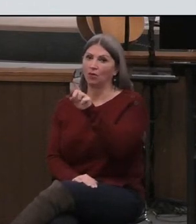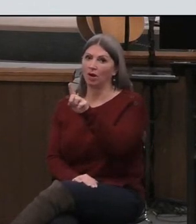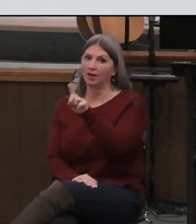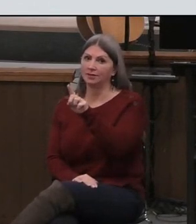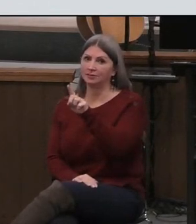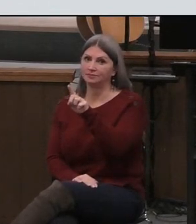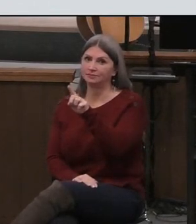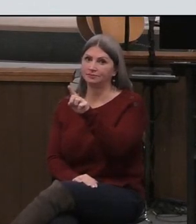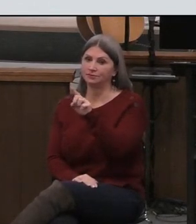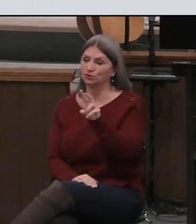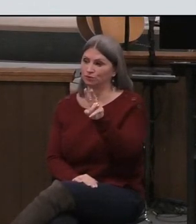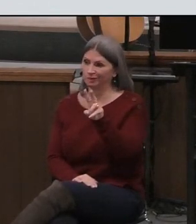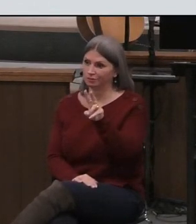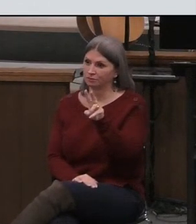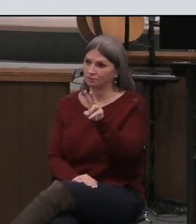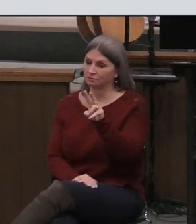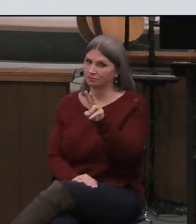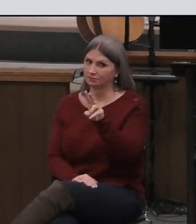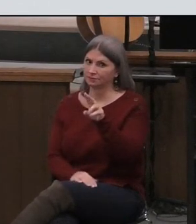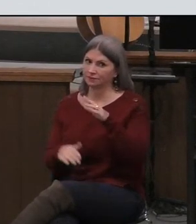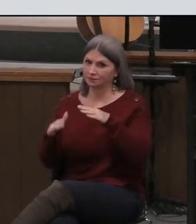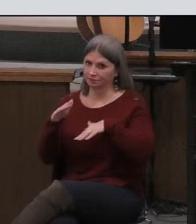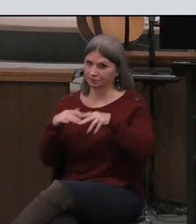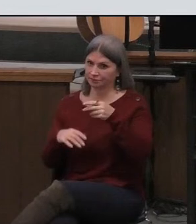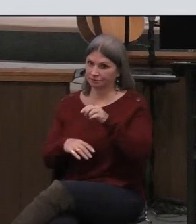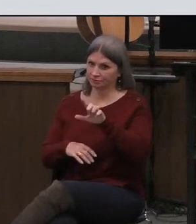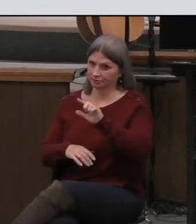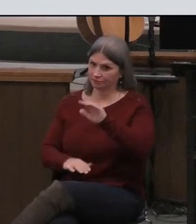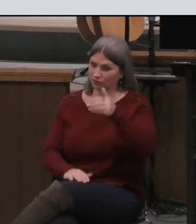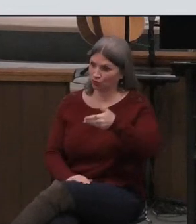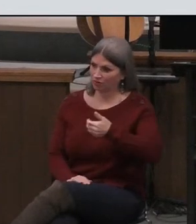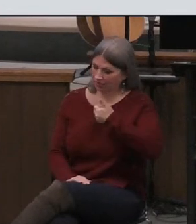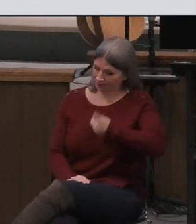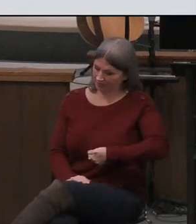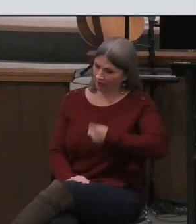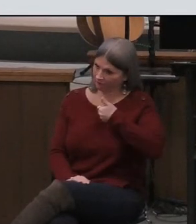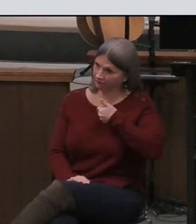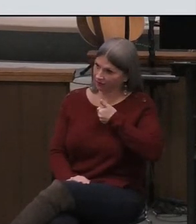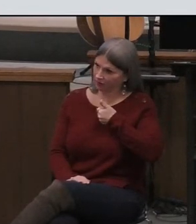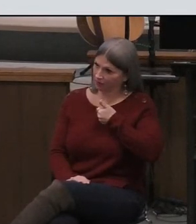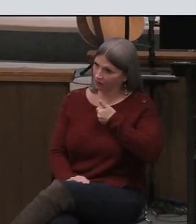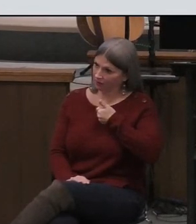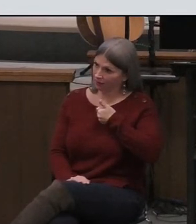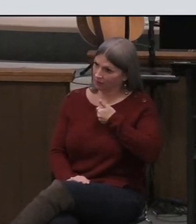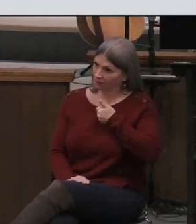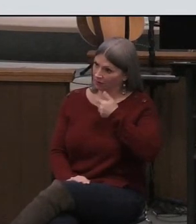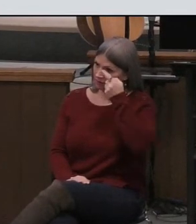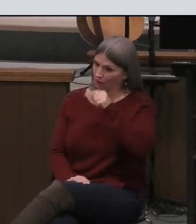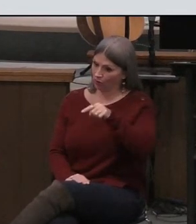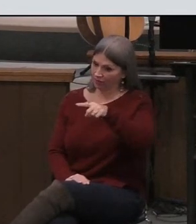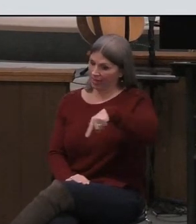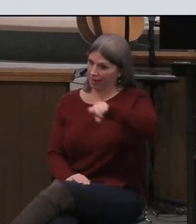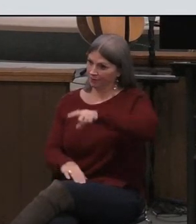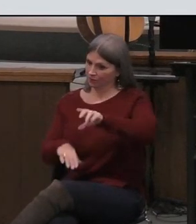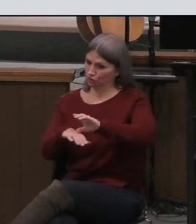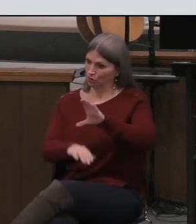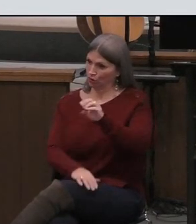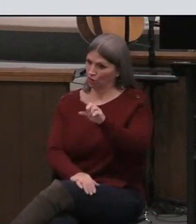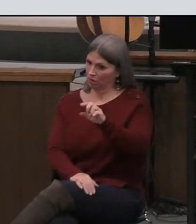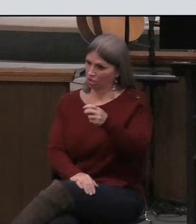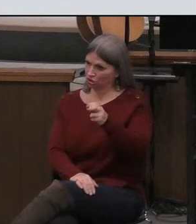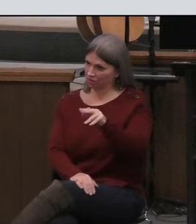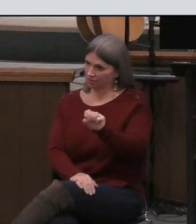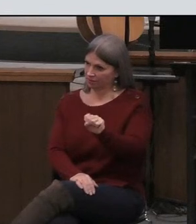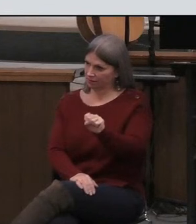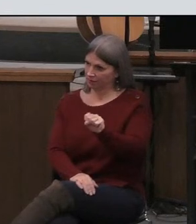1 and 2, basically Paul introduces himself to the Colossians, because he had never